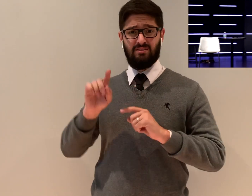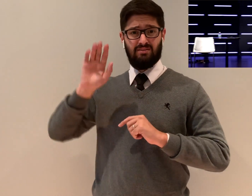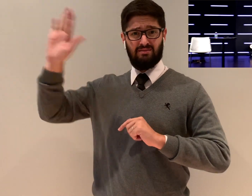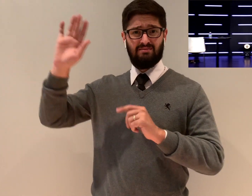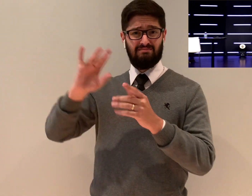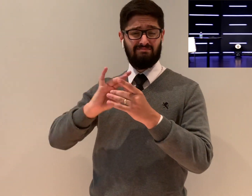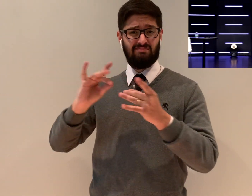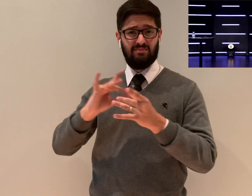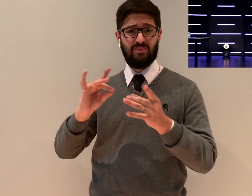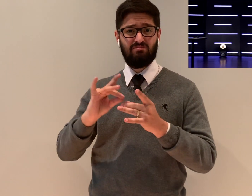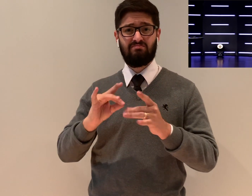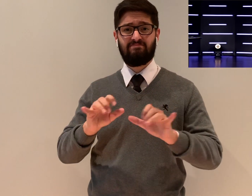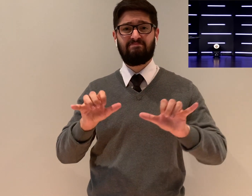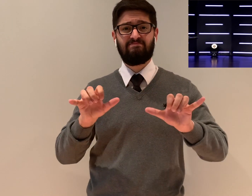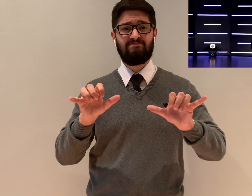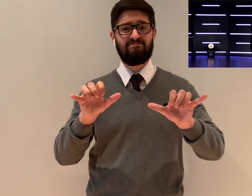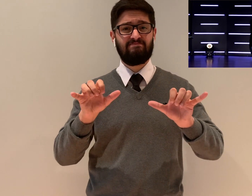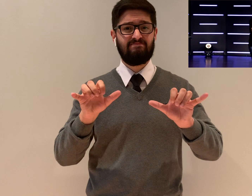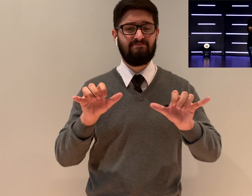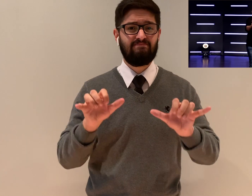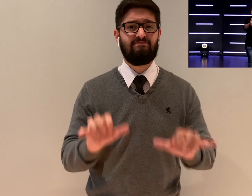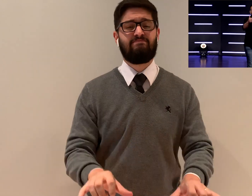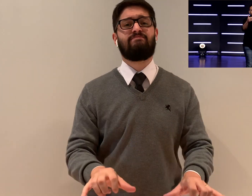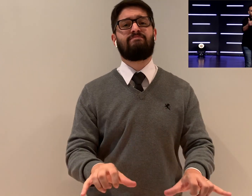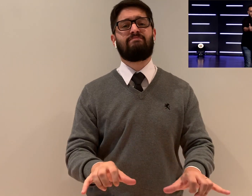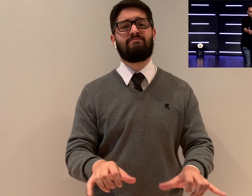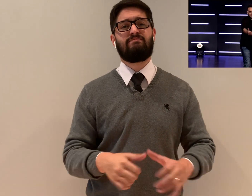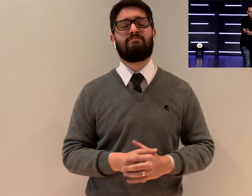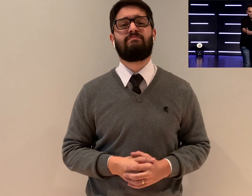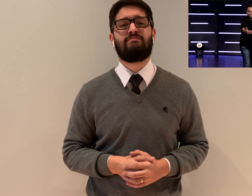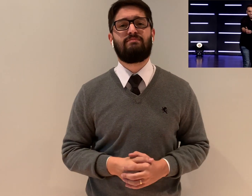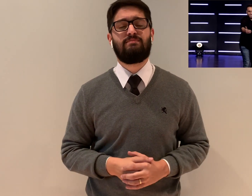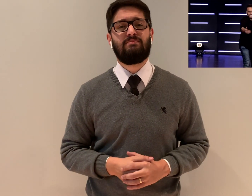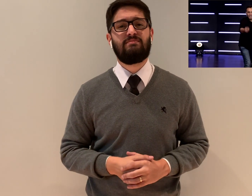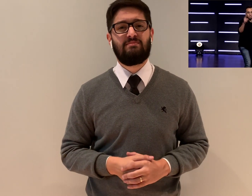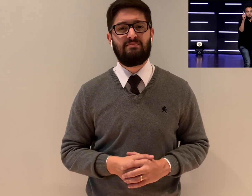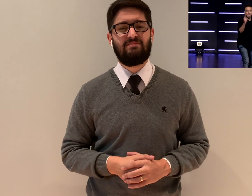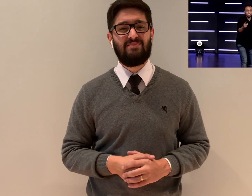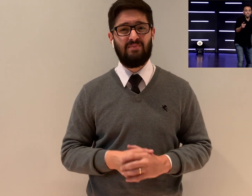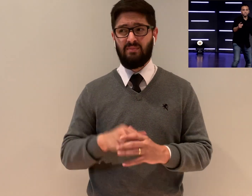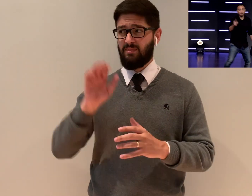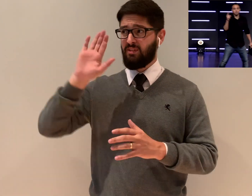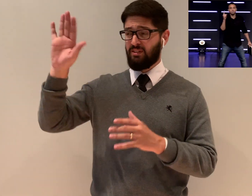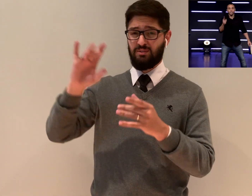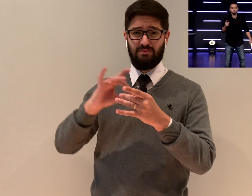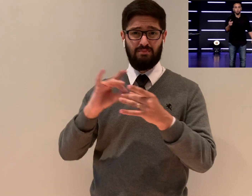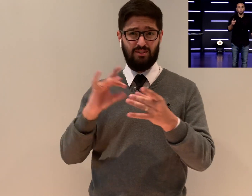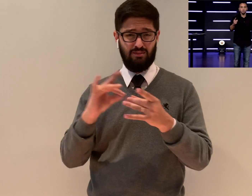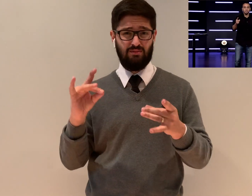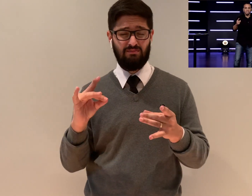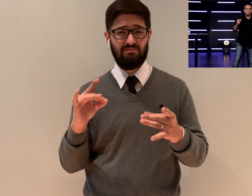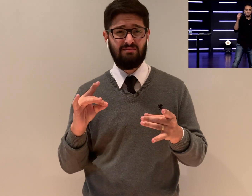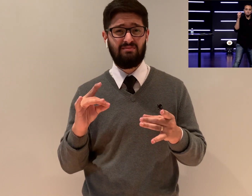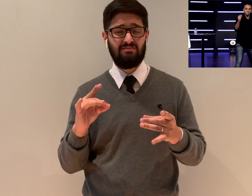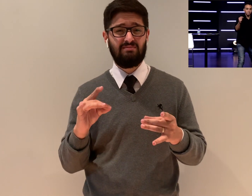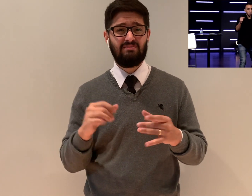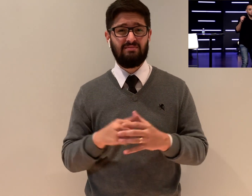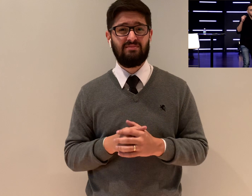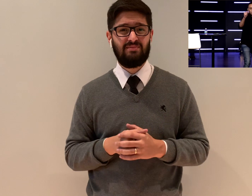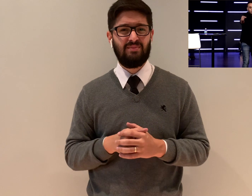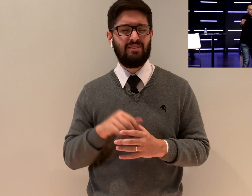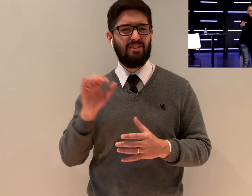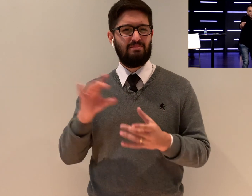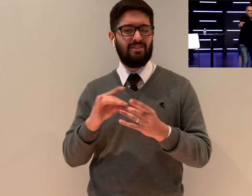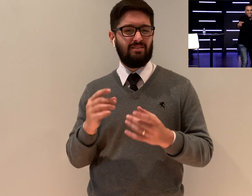message is still the same. And the message of the gospel is a message